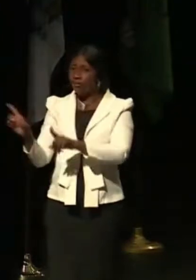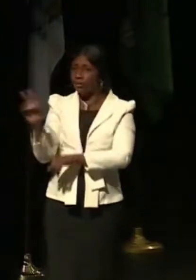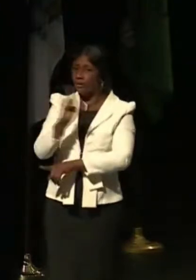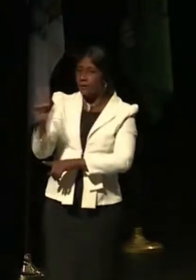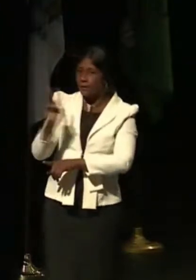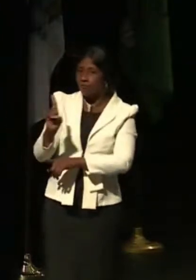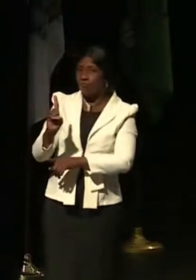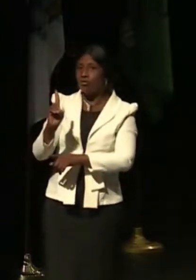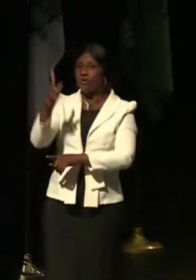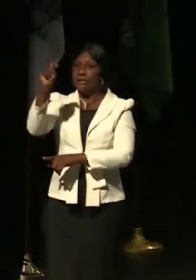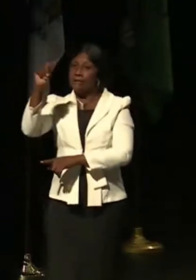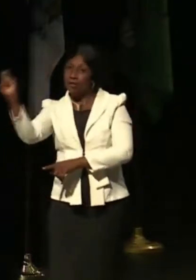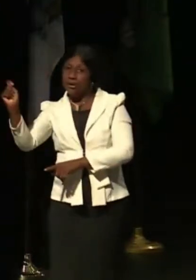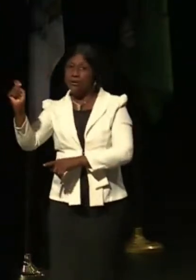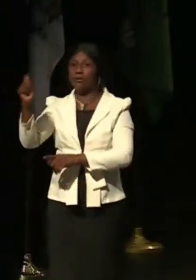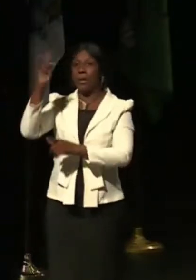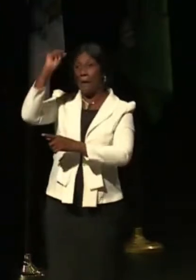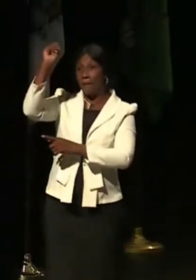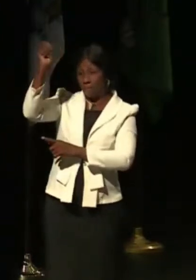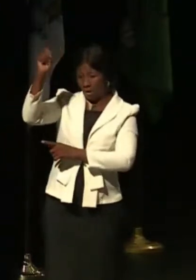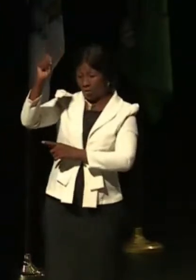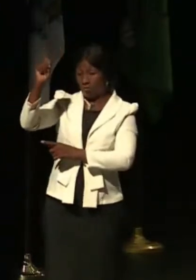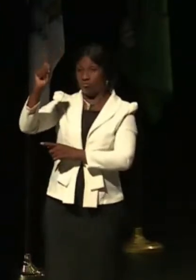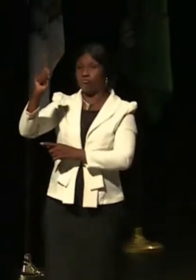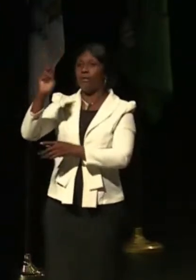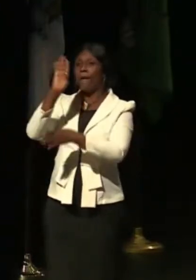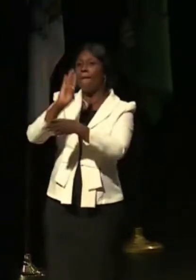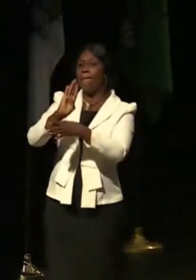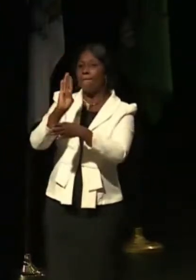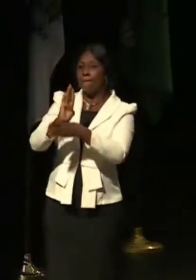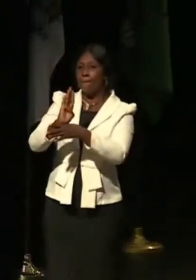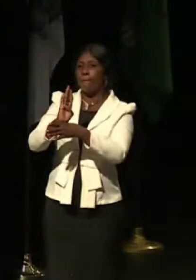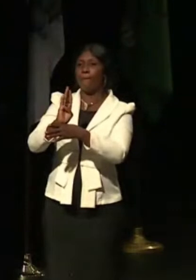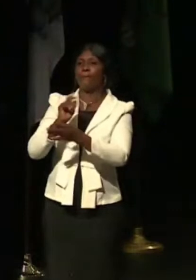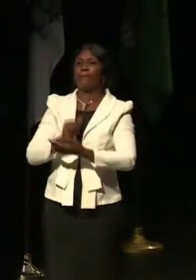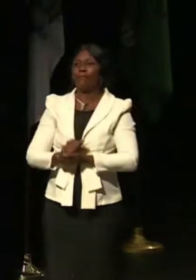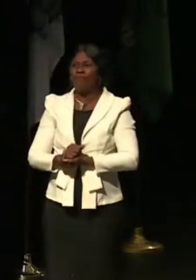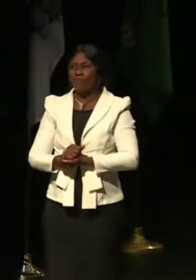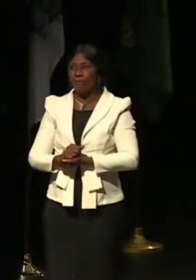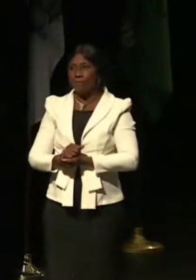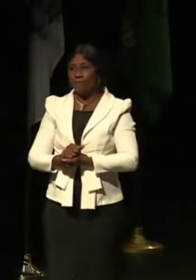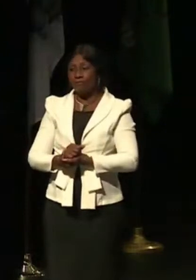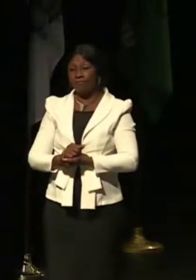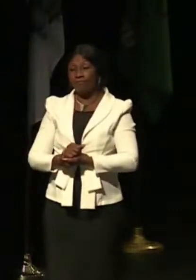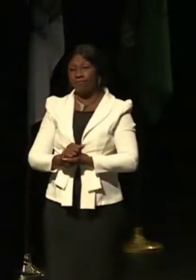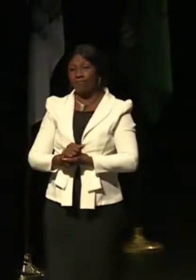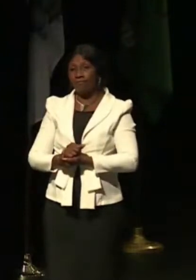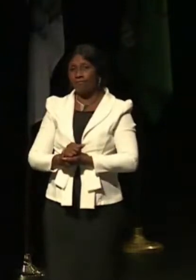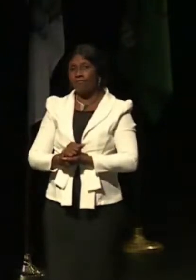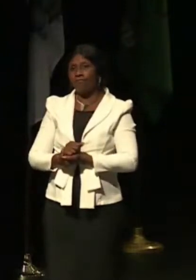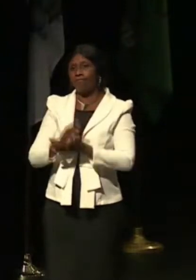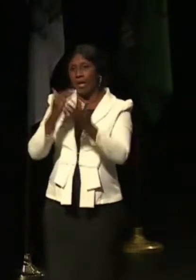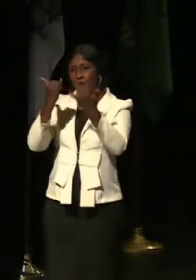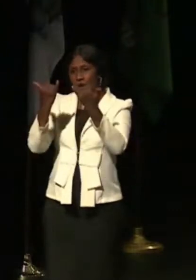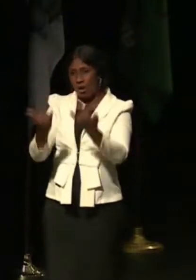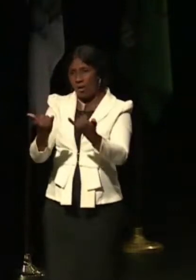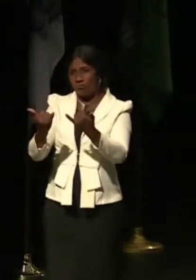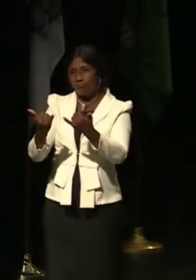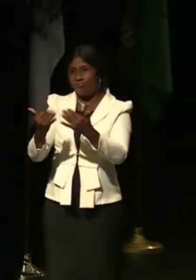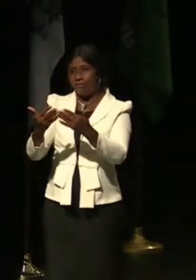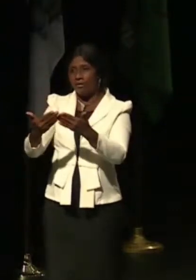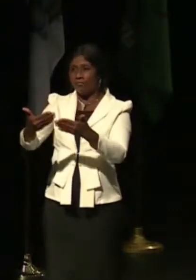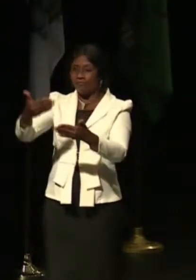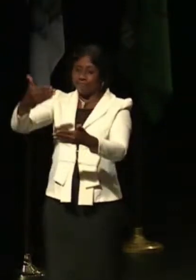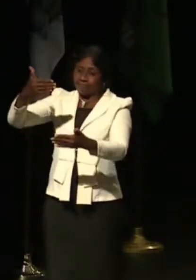Manufacturers Association. After many years at the helm, Mr. Roach has taken a step back from the day-to-day running